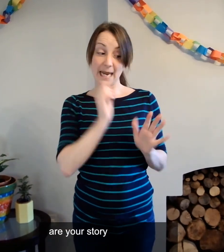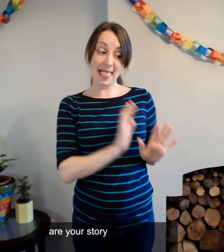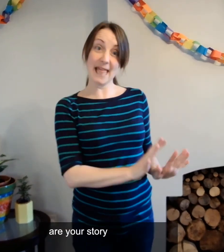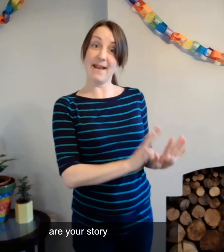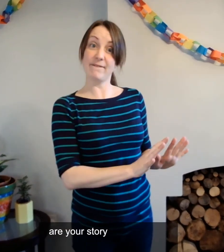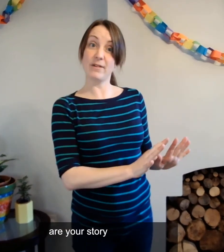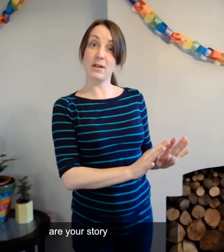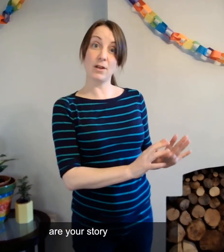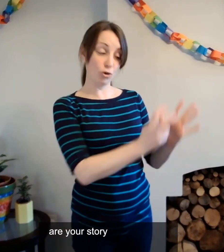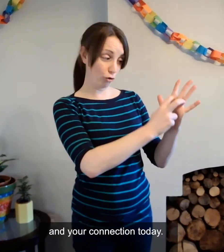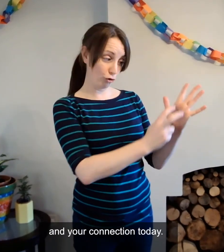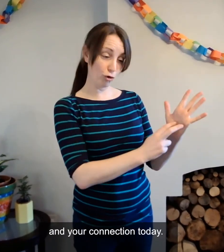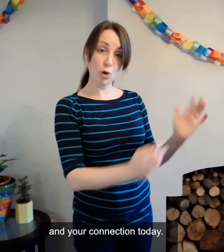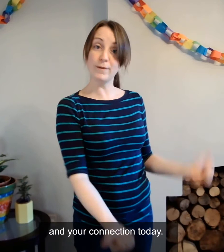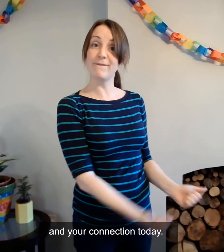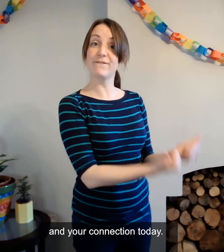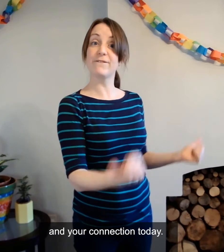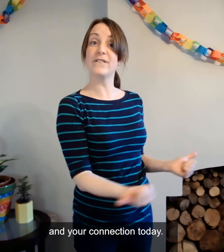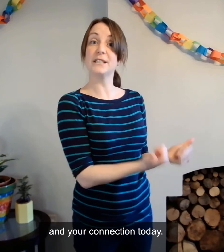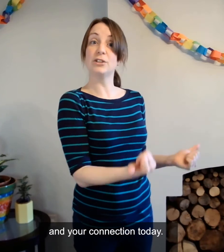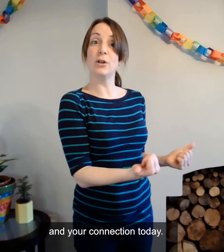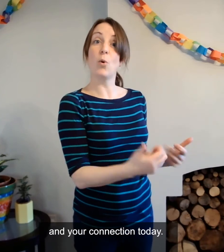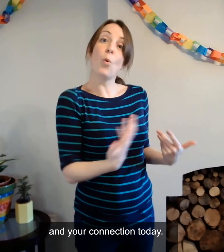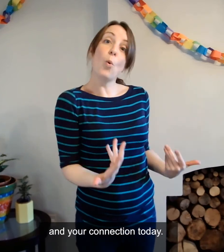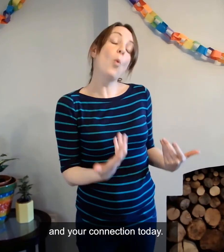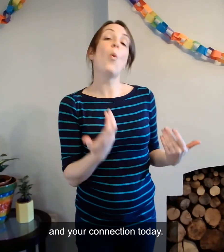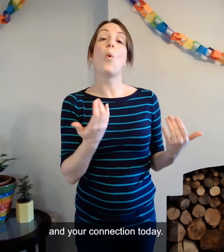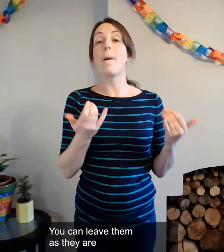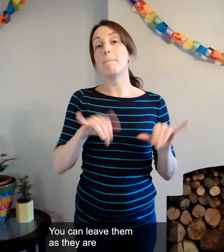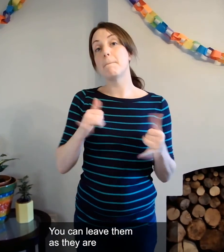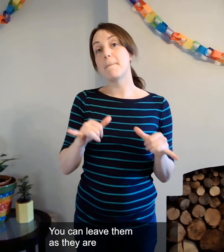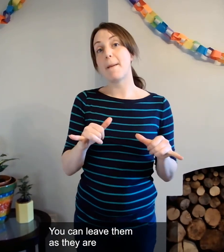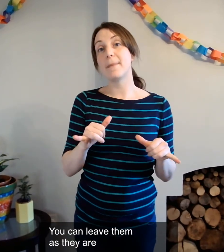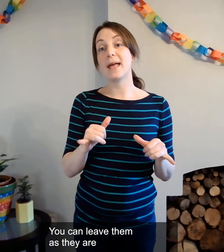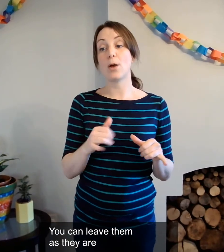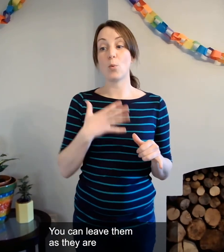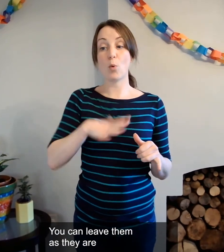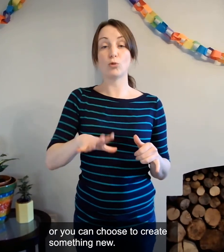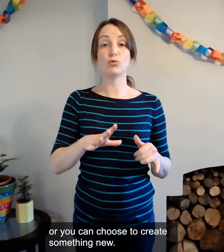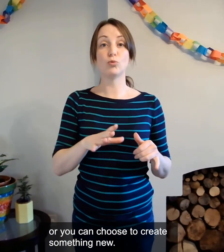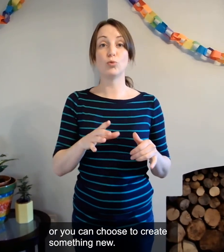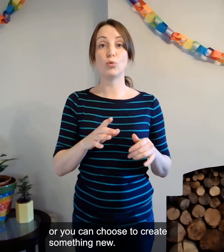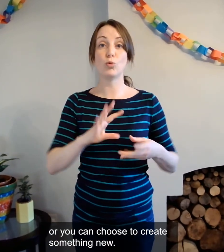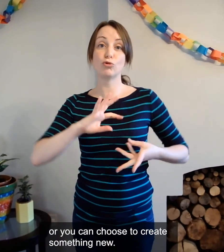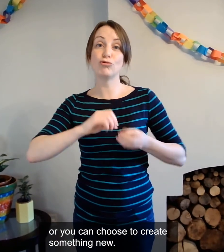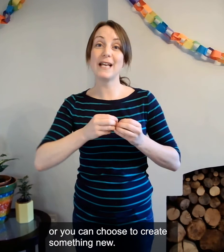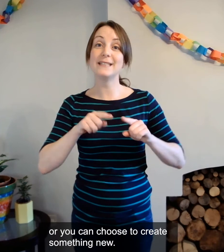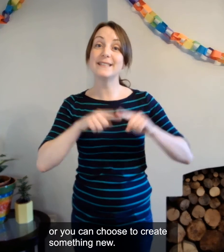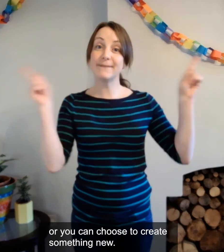story and your connection today. You can leave them as they are, or you can choose to create something